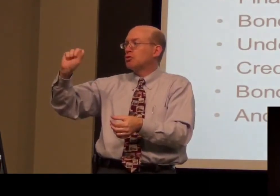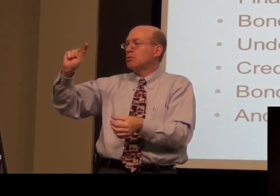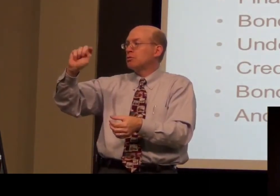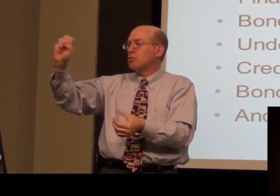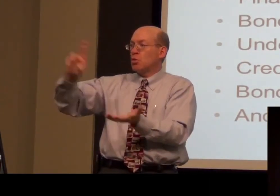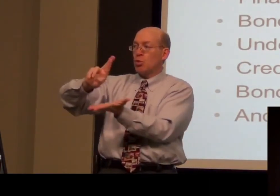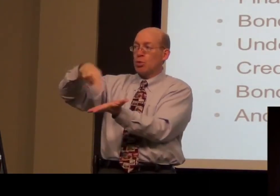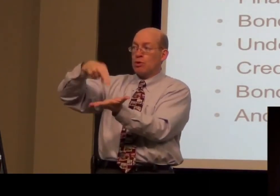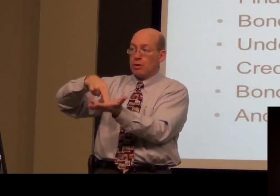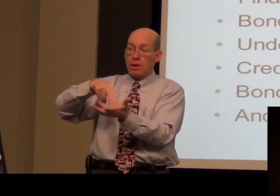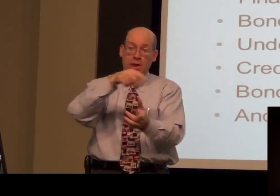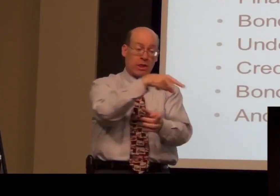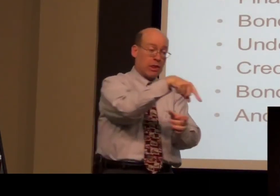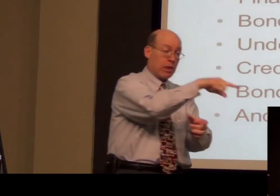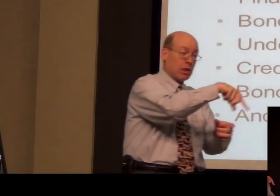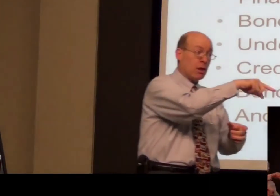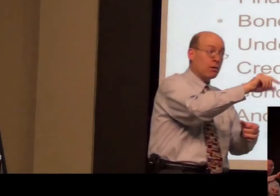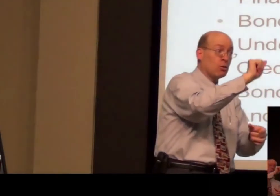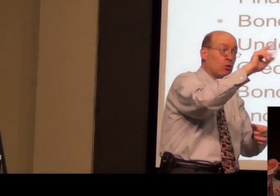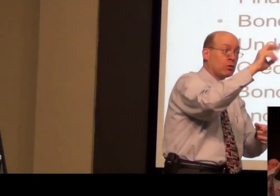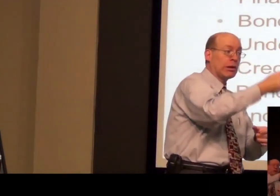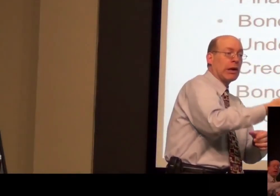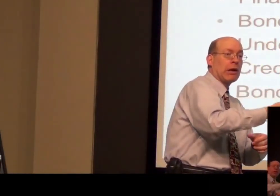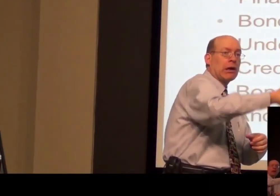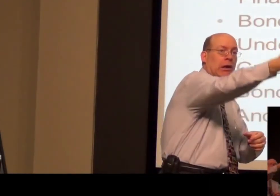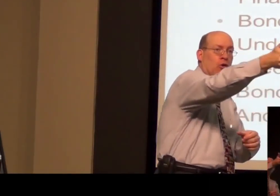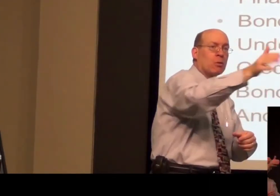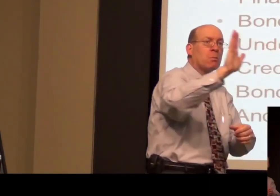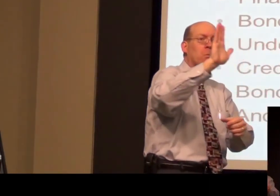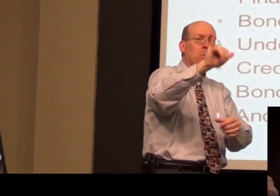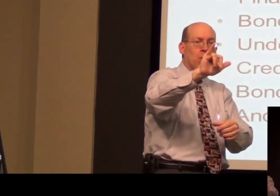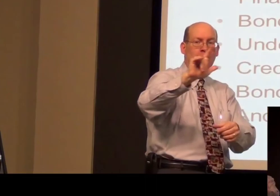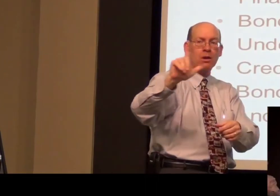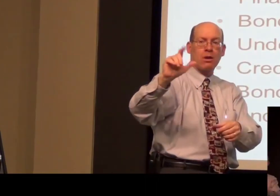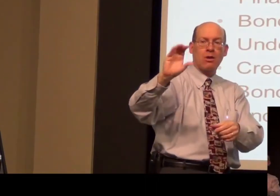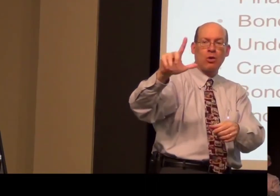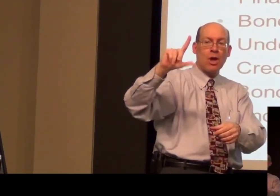going to give you your credit ratings, and they're the ones that play a big